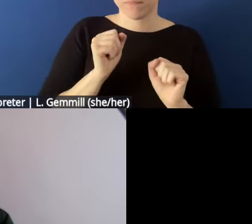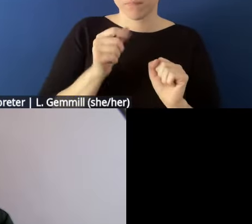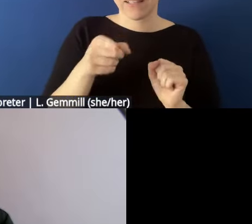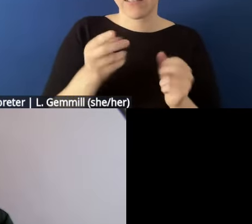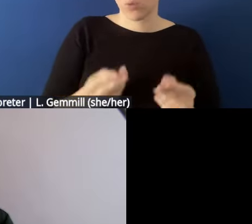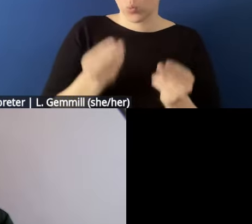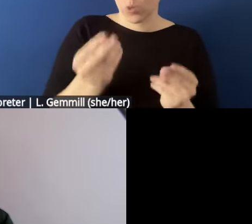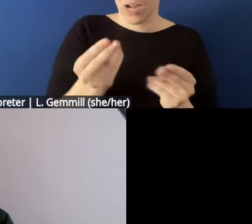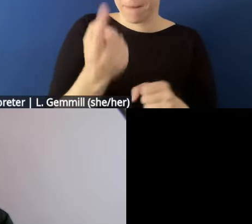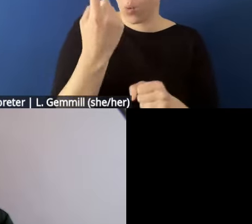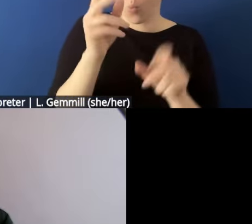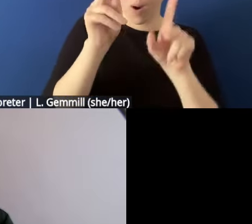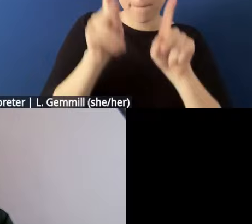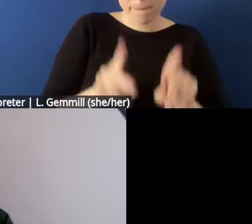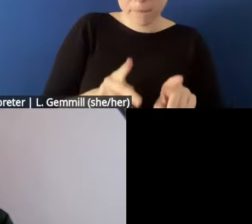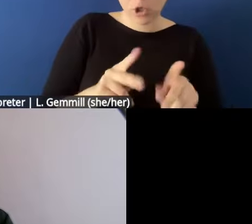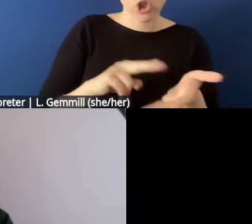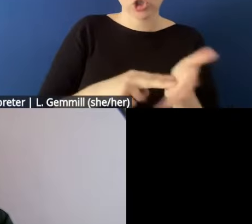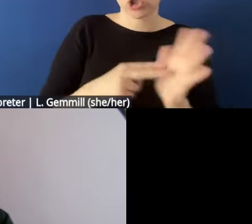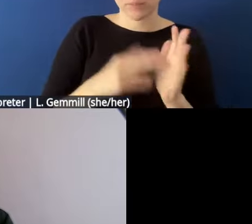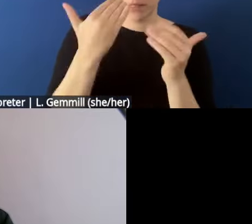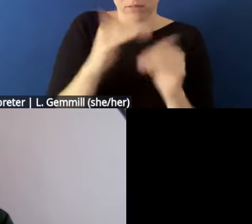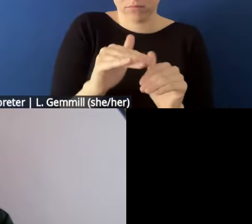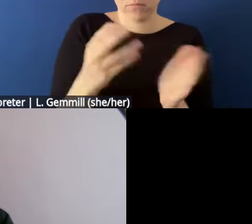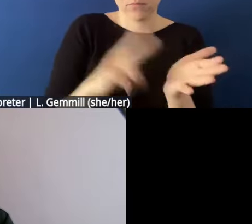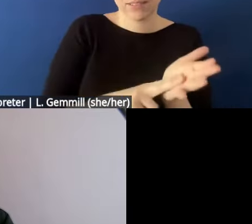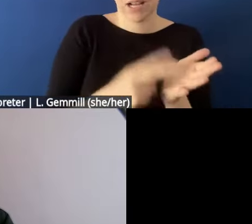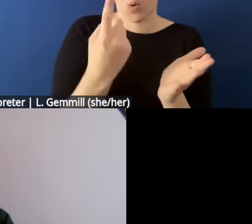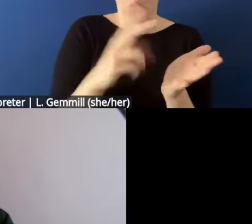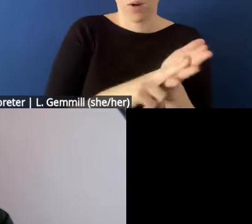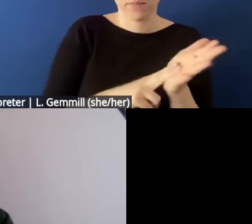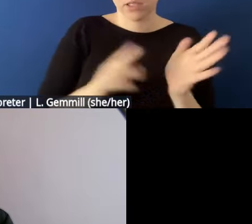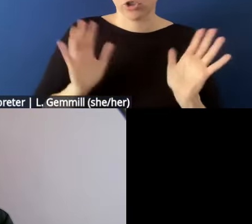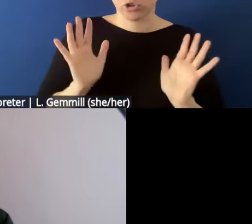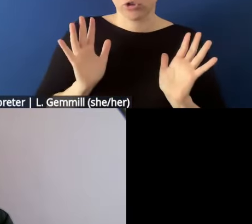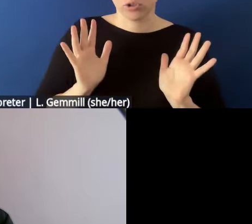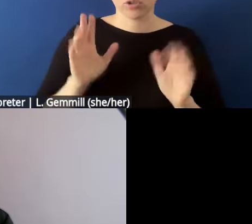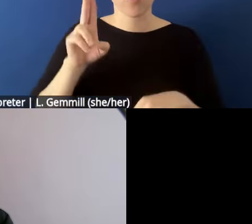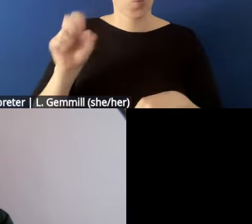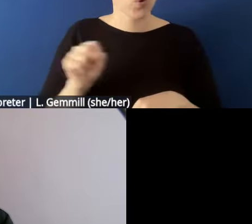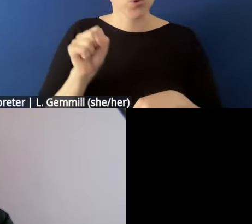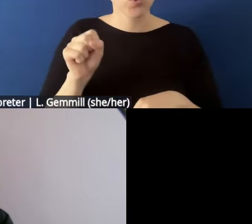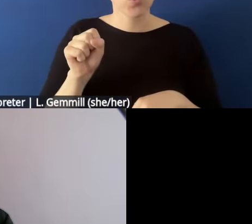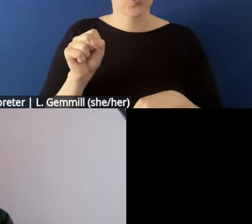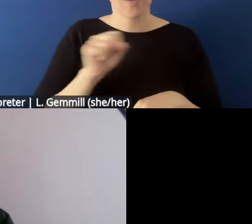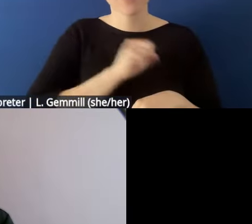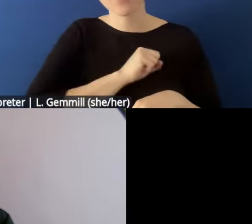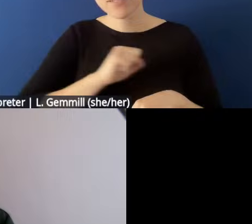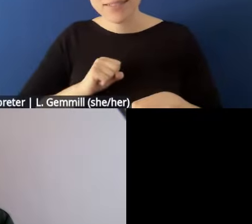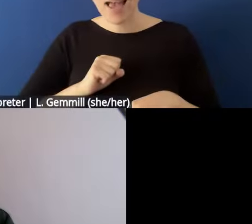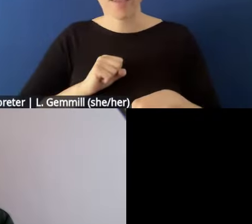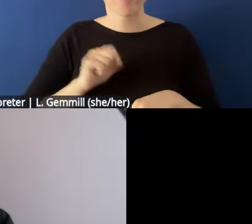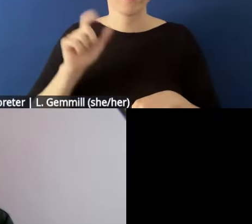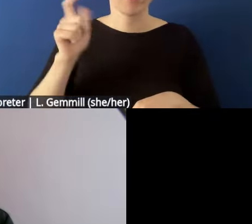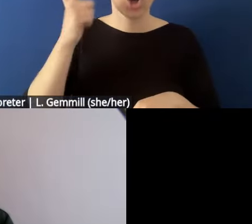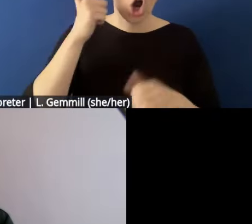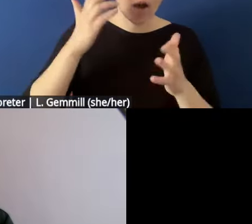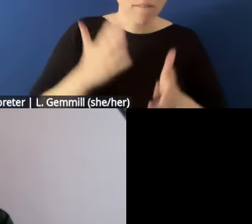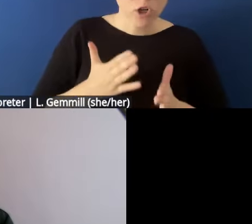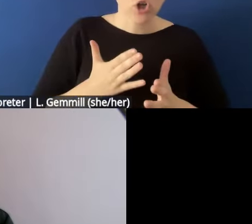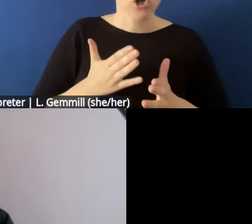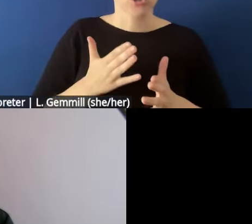person, then you're only allowed to sign one petition. So like for US Senate, for governor, for these races that we're sampling, you're allowed to